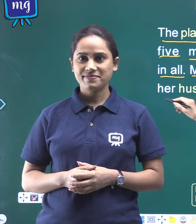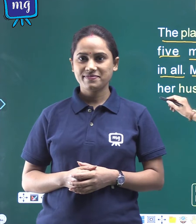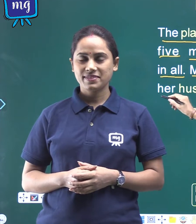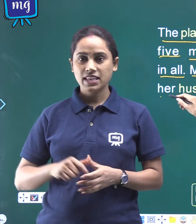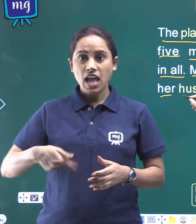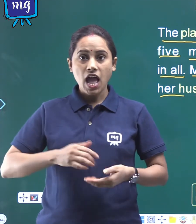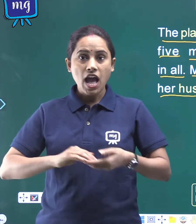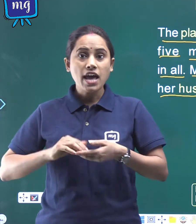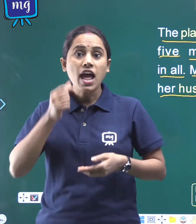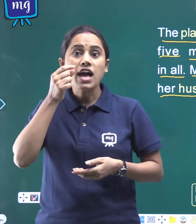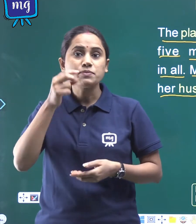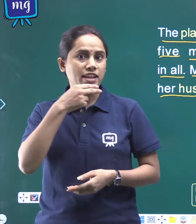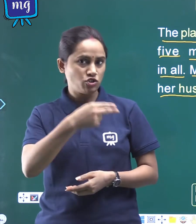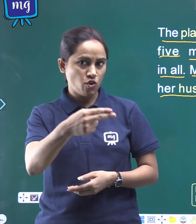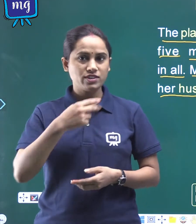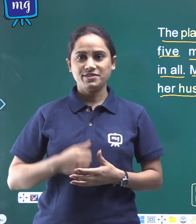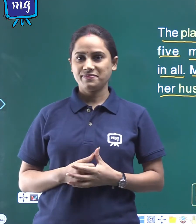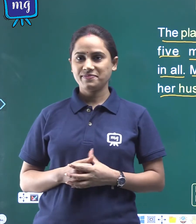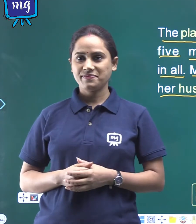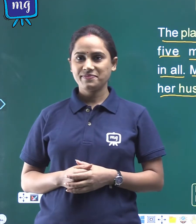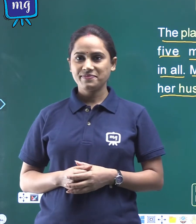her husband George.